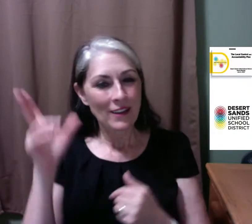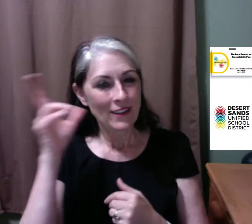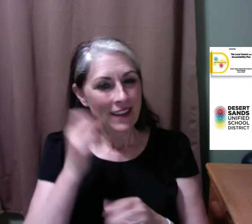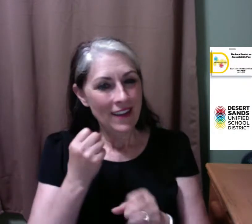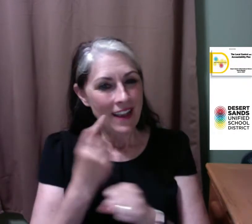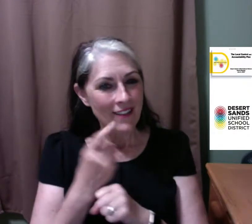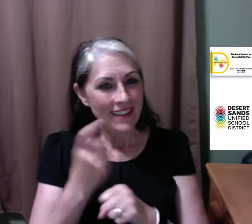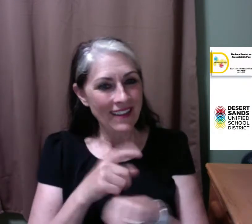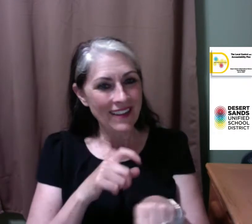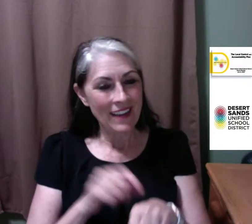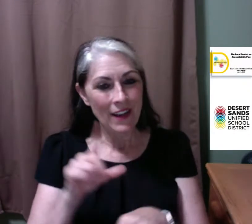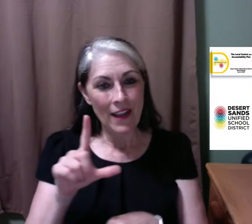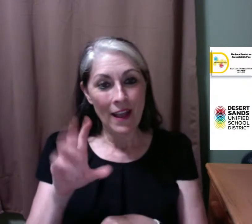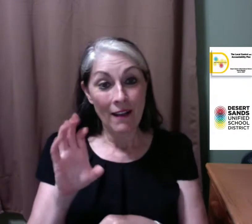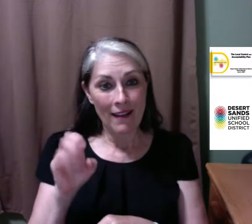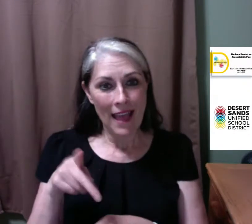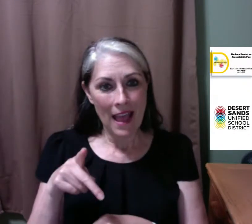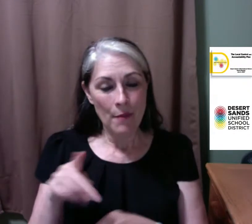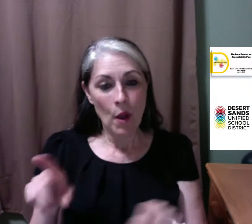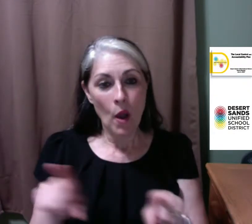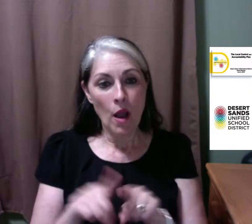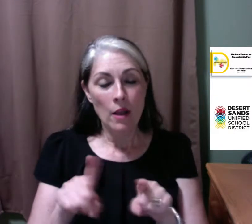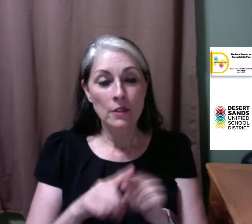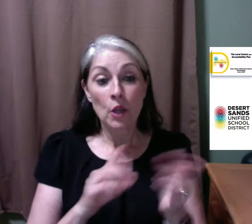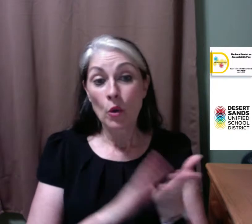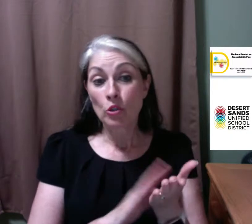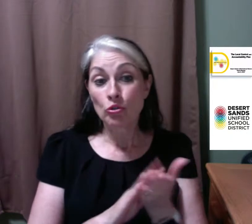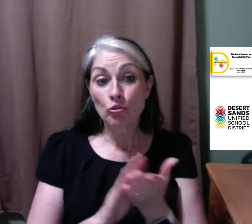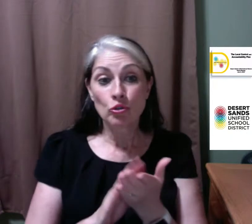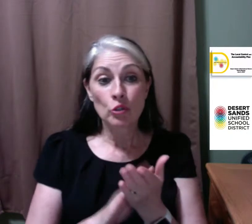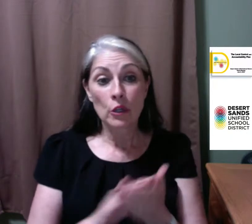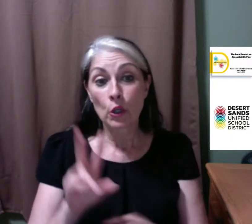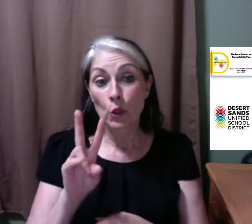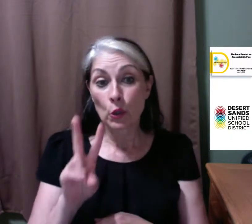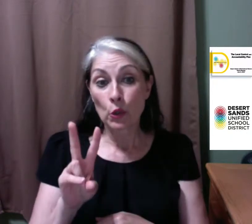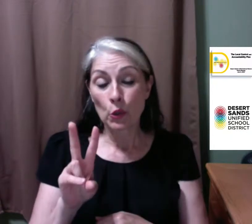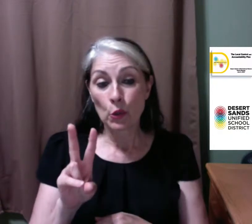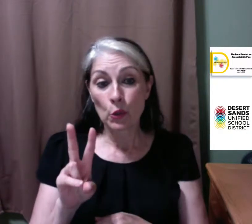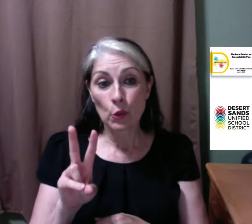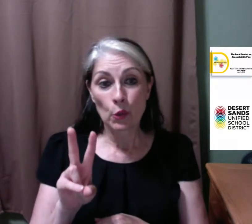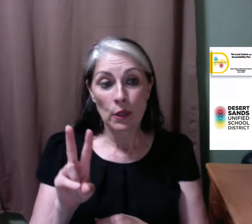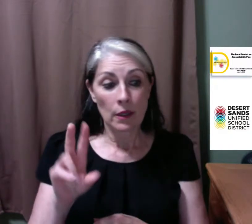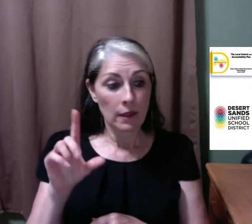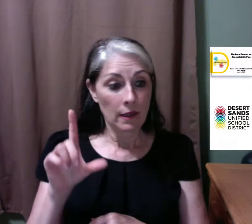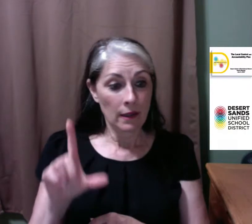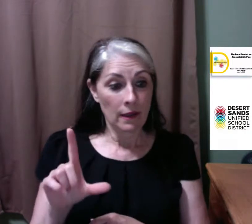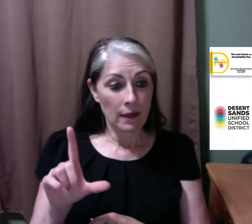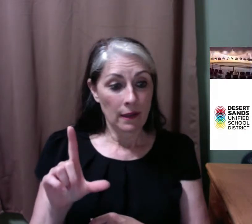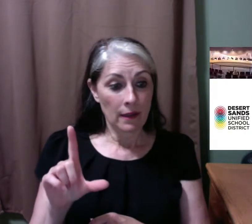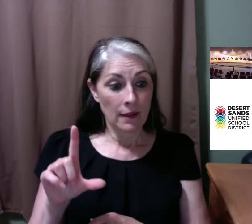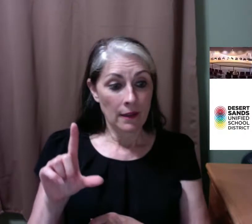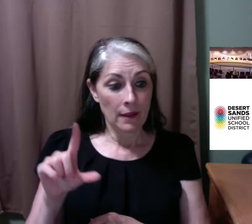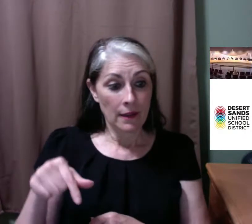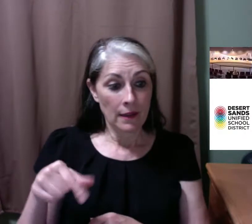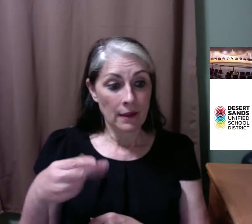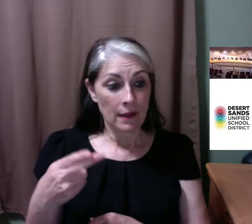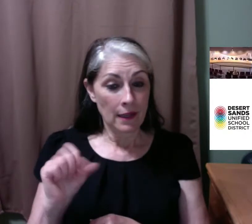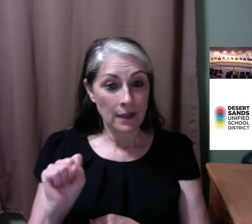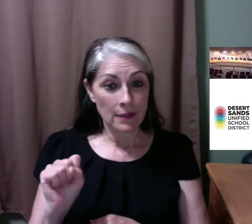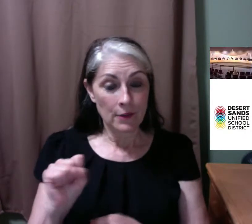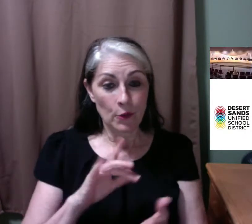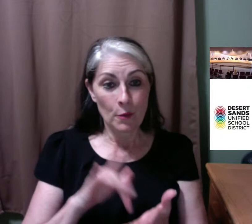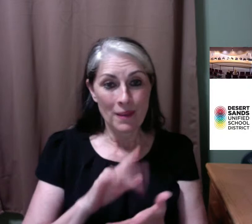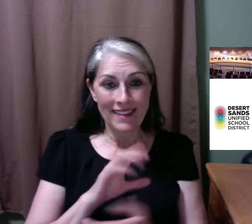year at this time, the LCAP. I also want to do a quick shout out to two of the La Quinta Middle staff here representing esports and bot